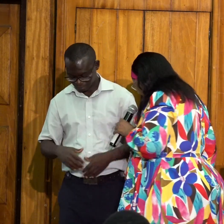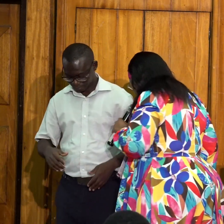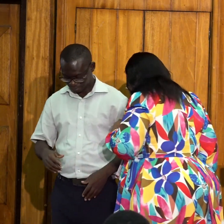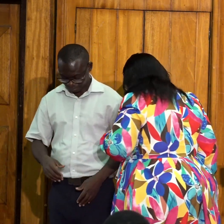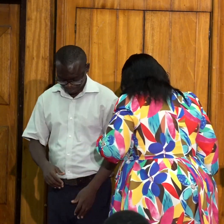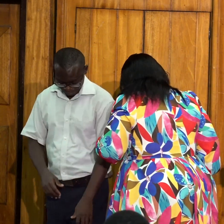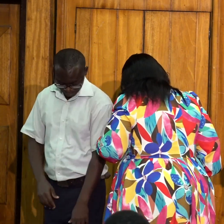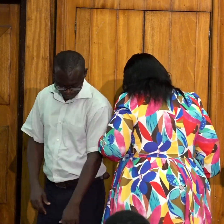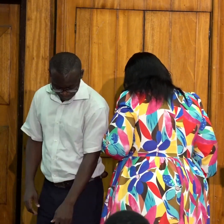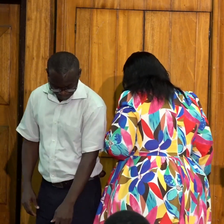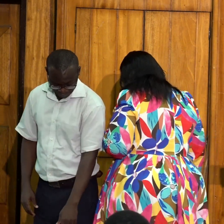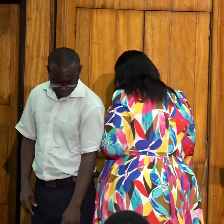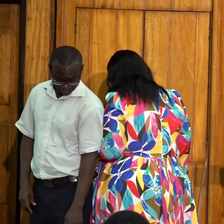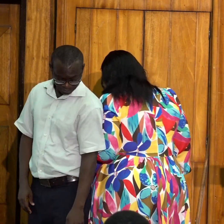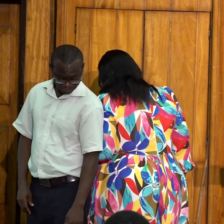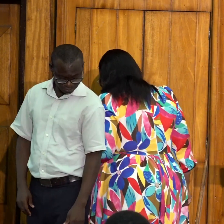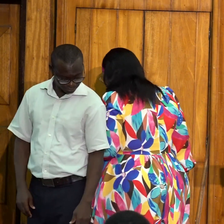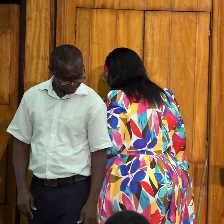Sorry, can I pass?